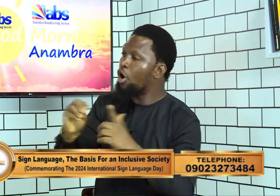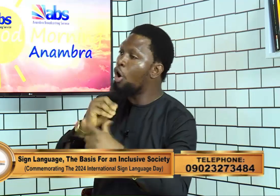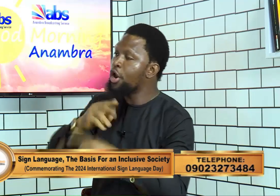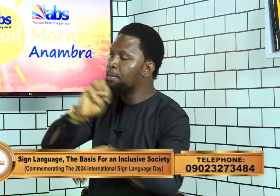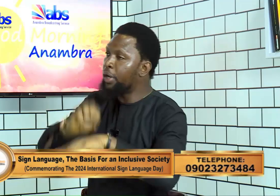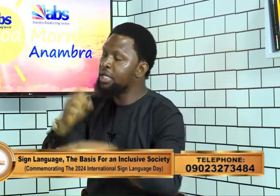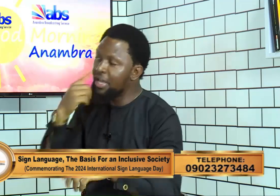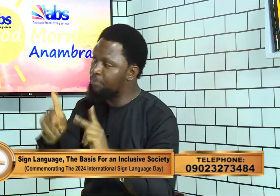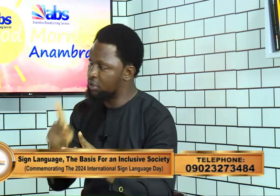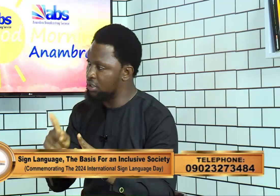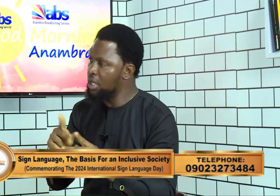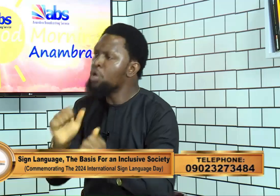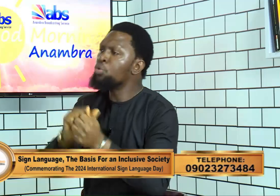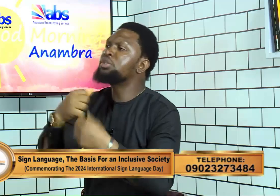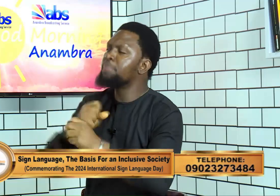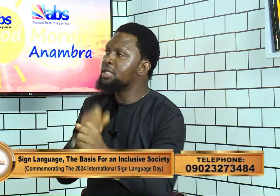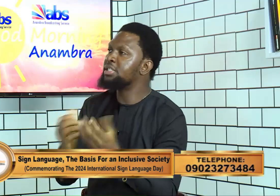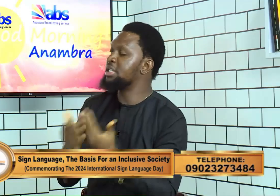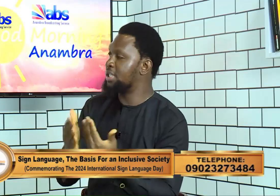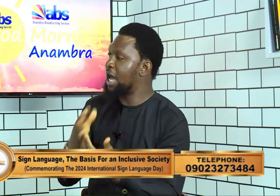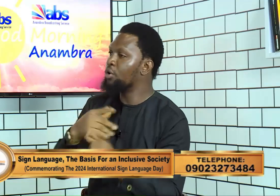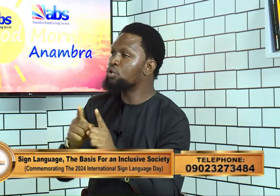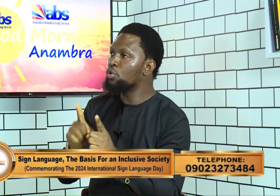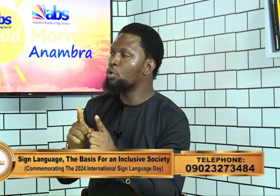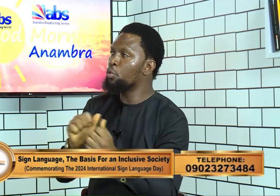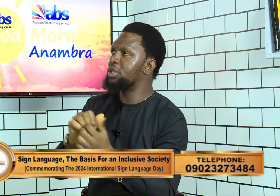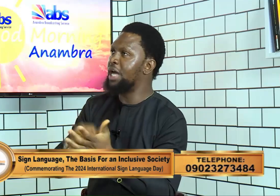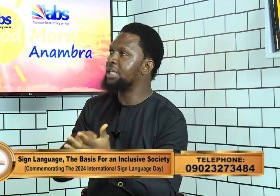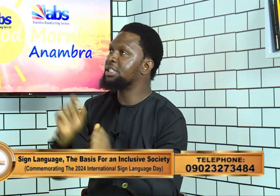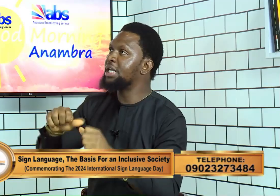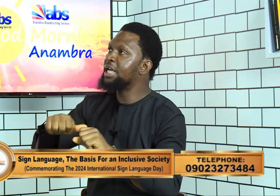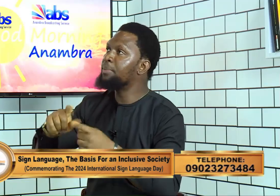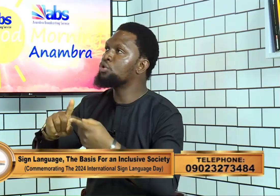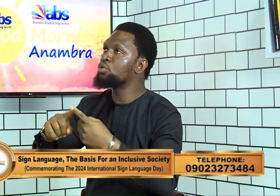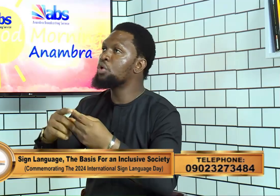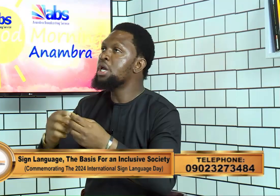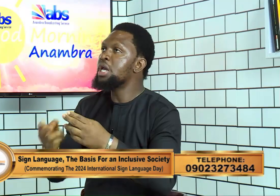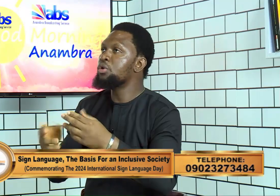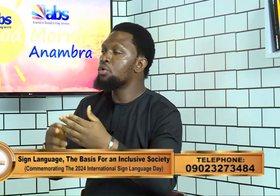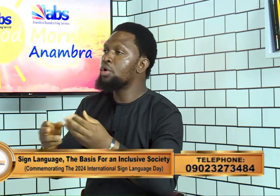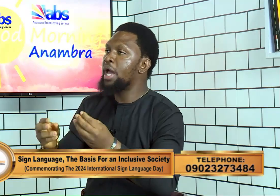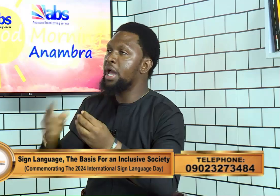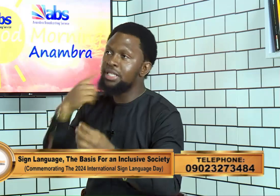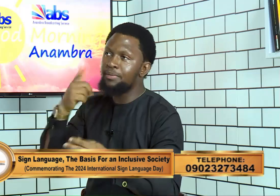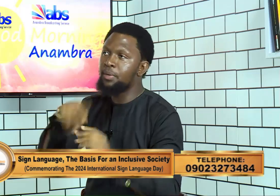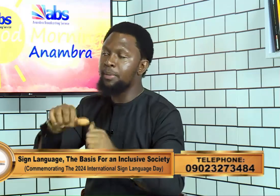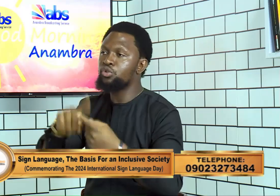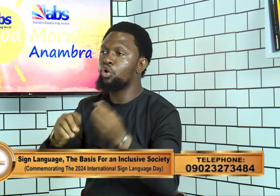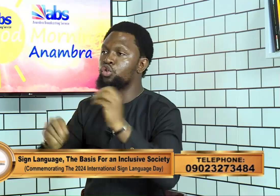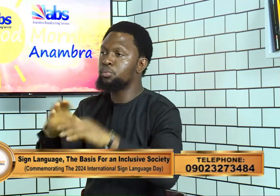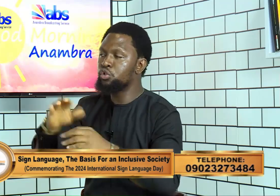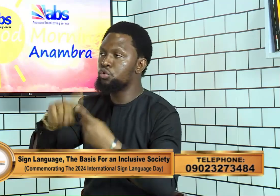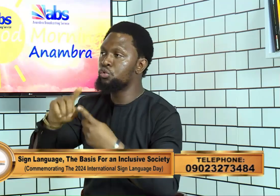interpreter or employ the deaf person, which make it easier. And also with that, you can able to, deaf people can able